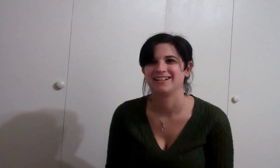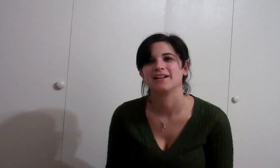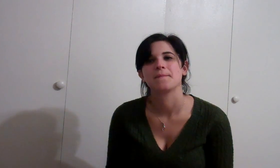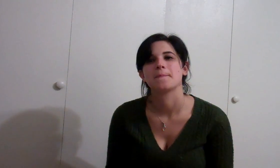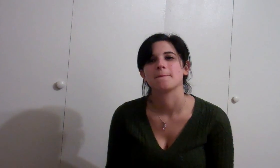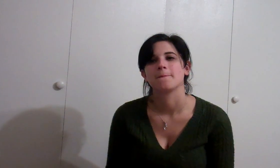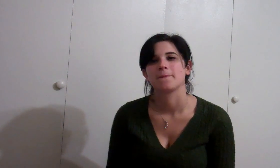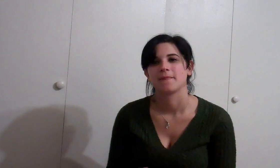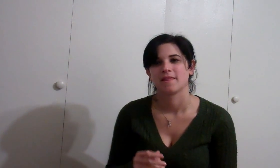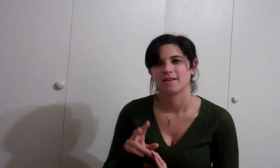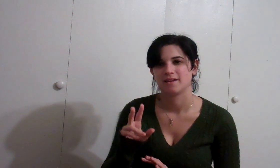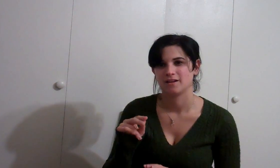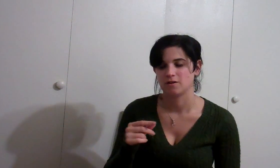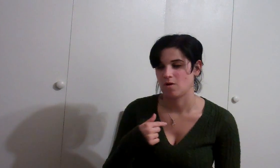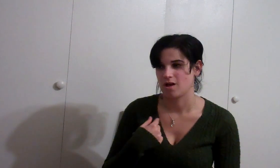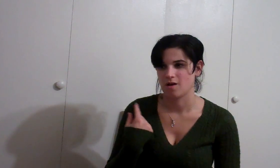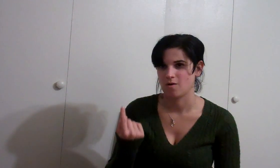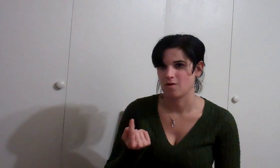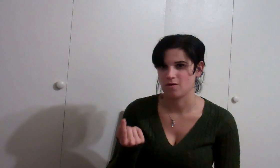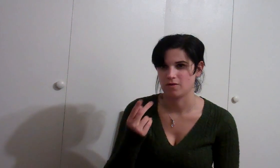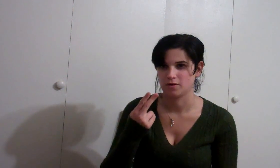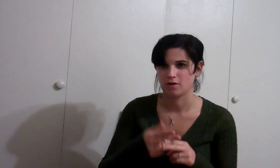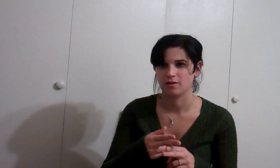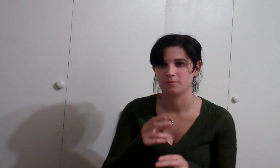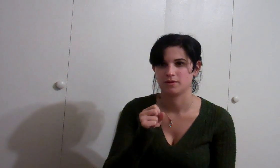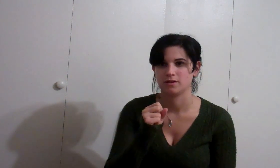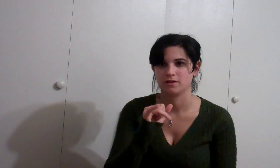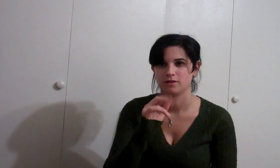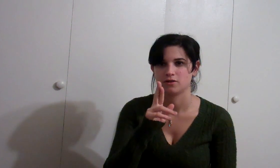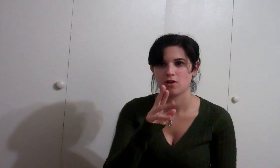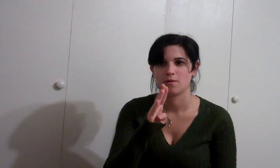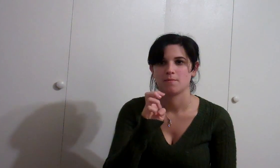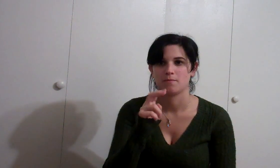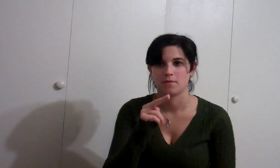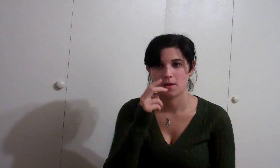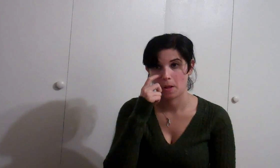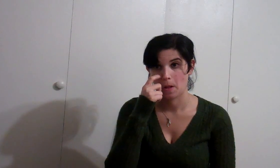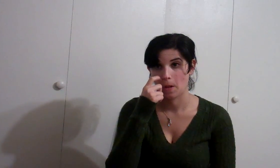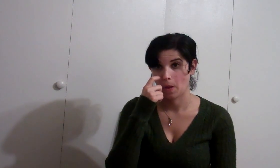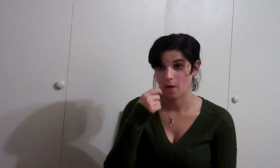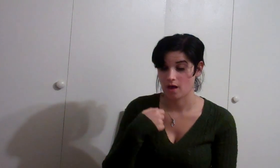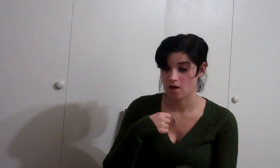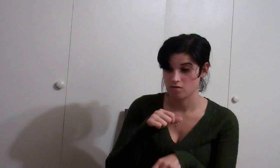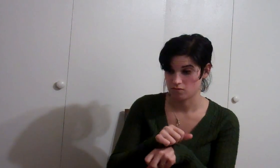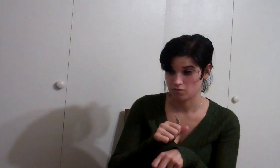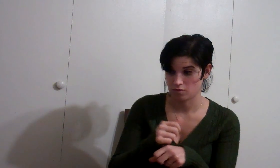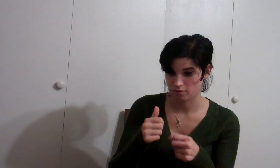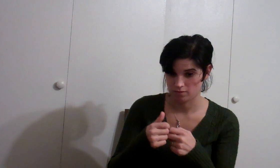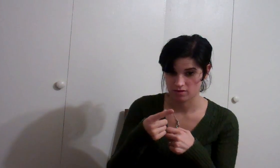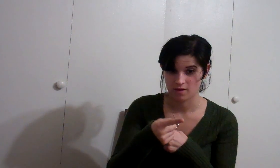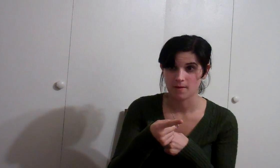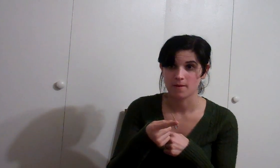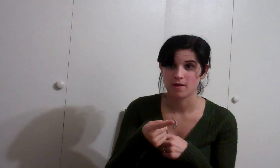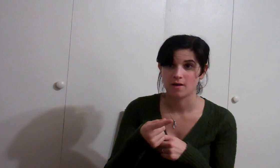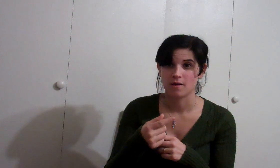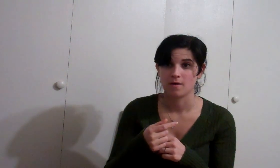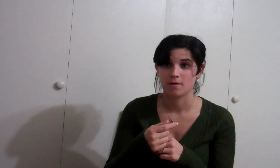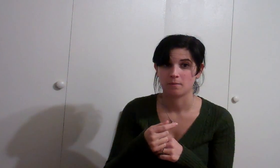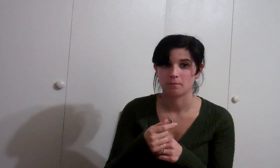no, I always called him Sir Ben. I think most people did. But no, working with him was amazing. He was one of them, if not the most sort of inspirational actors I've worked